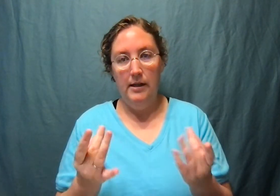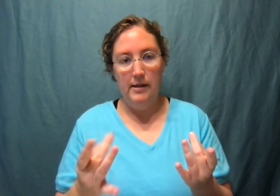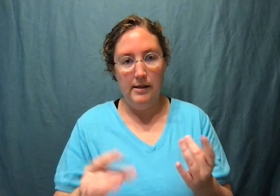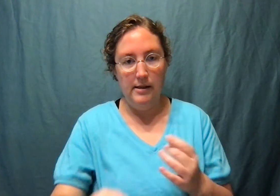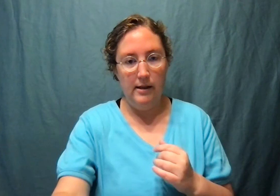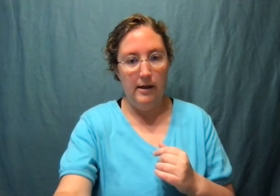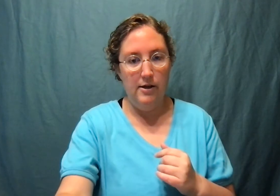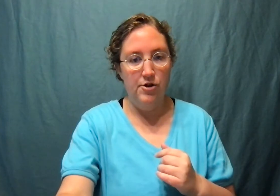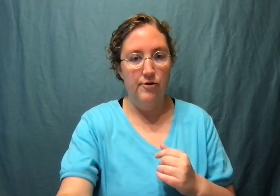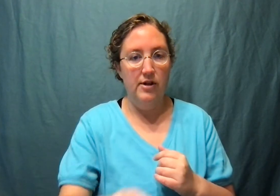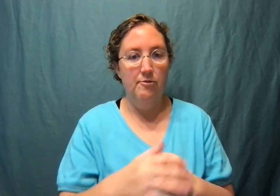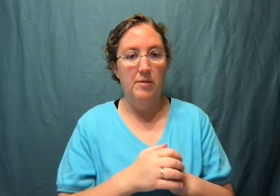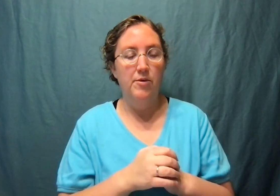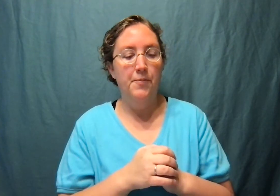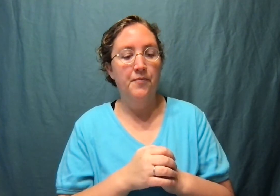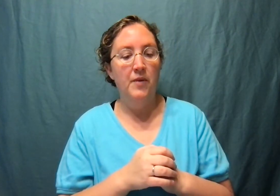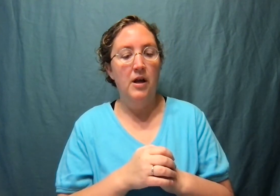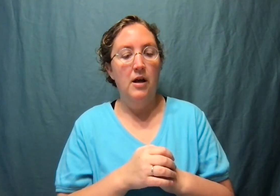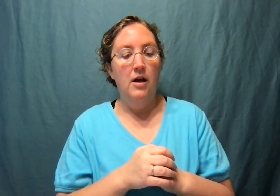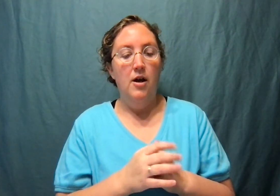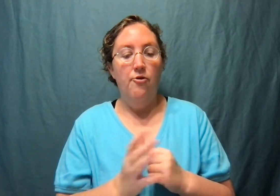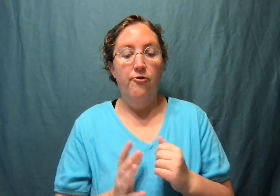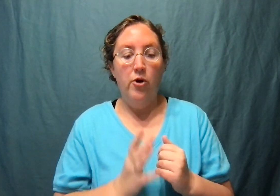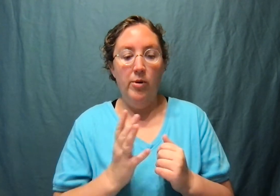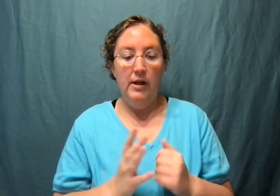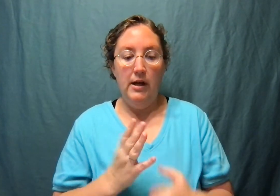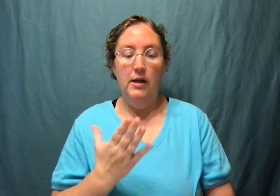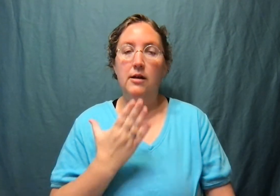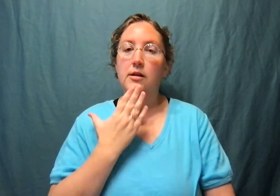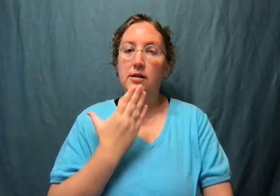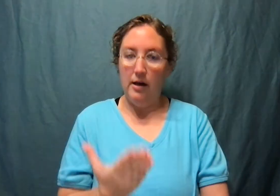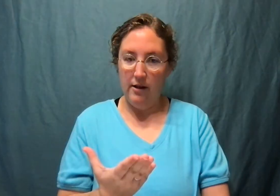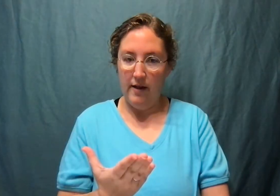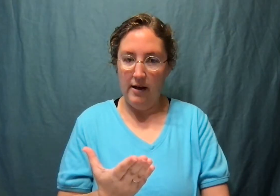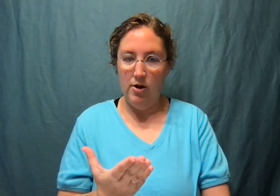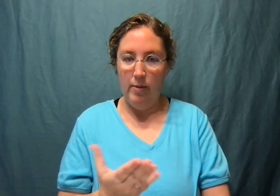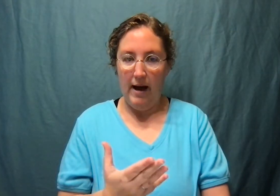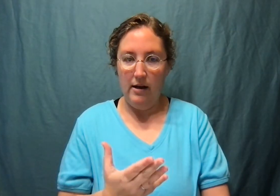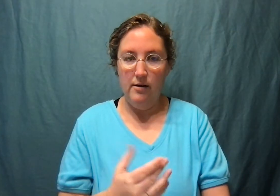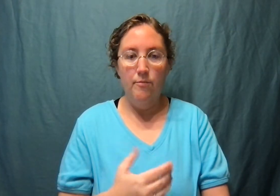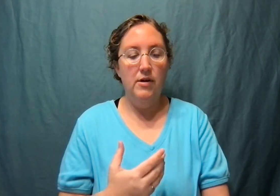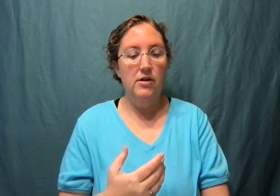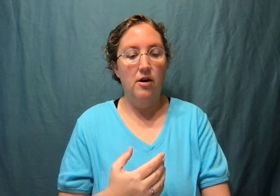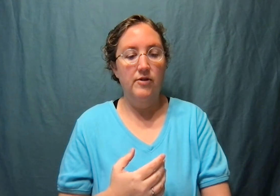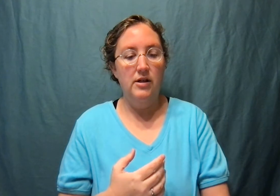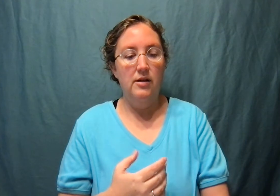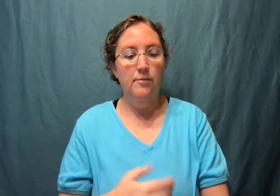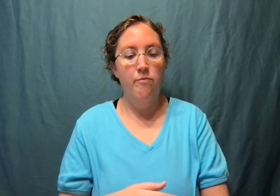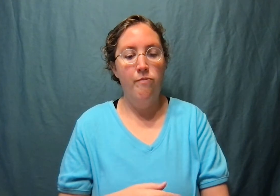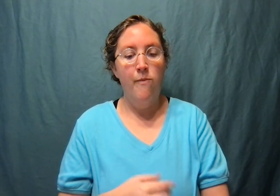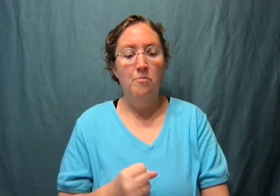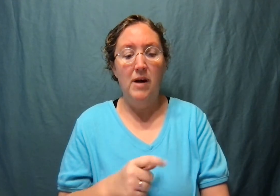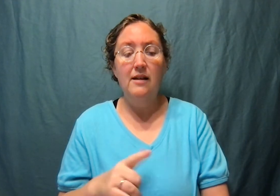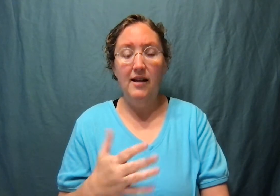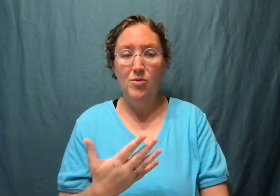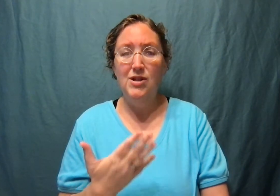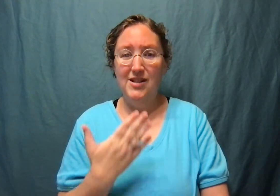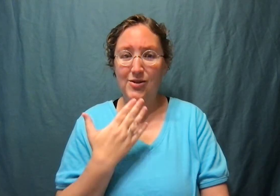is a sticky issue for deaf people. Formally, signing thank you back is often done. Many languages do this for